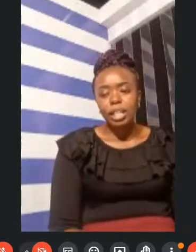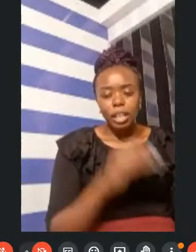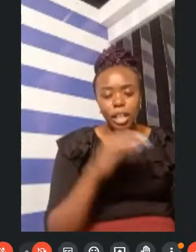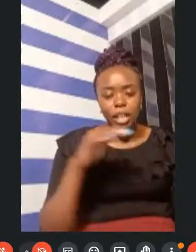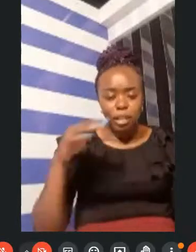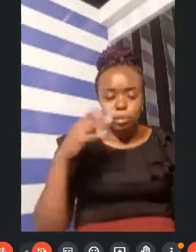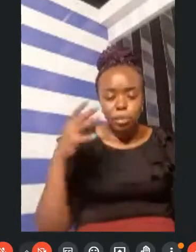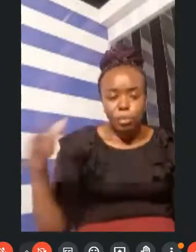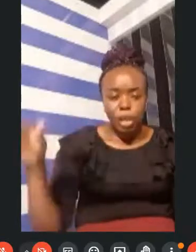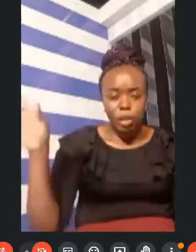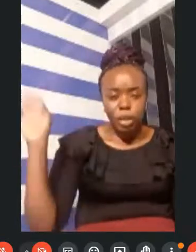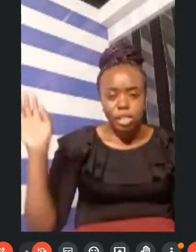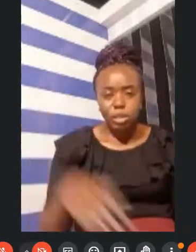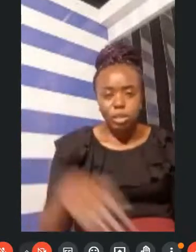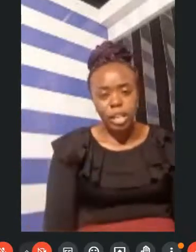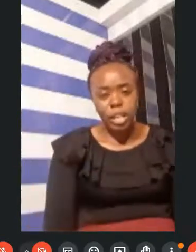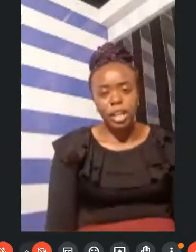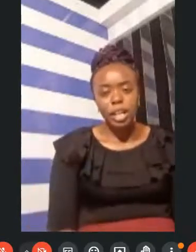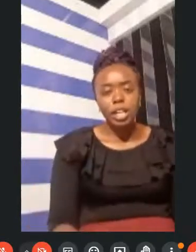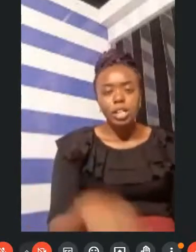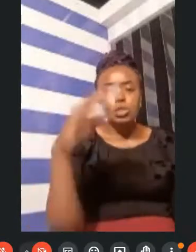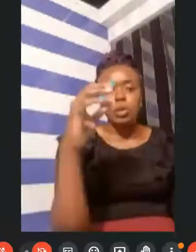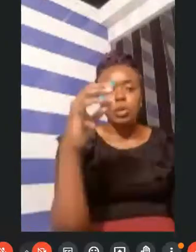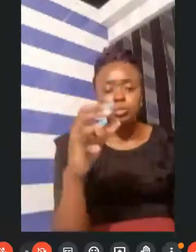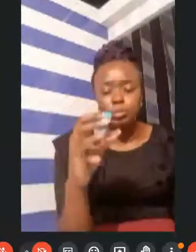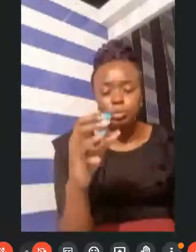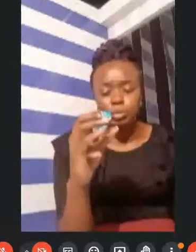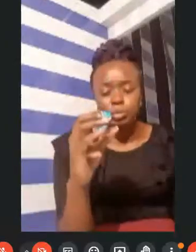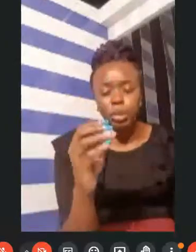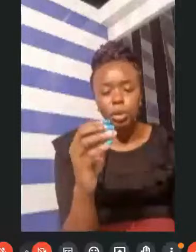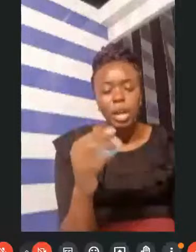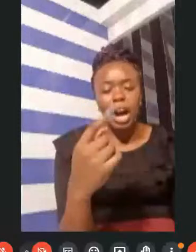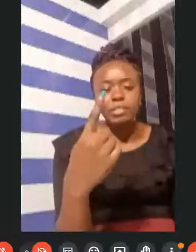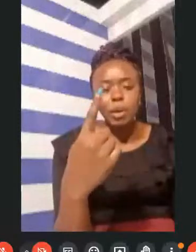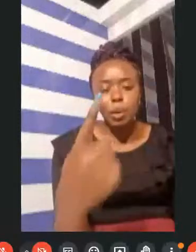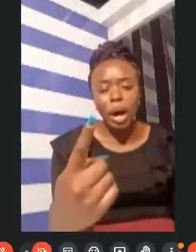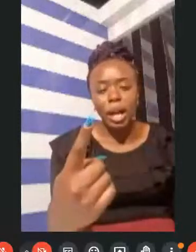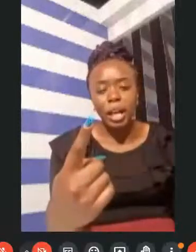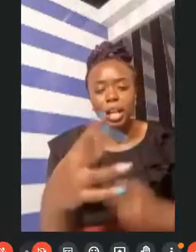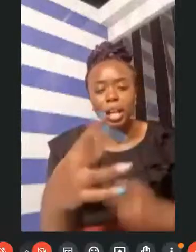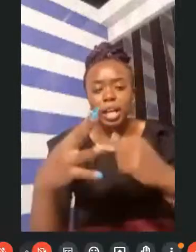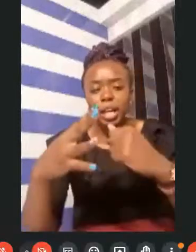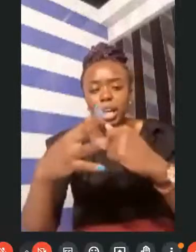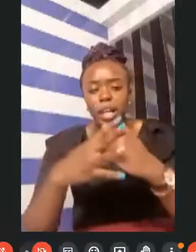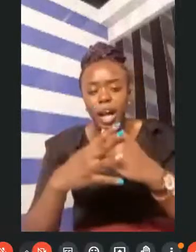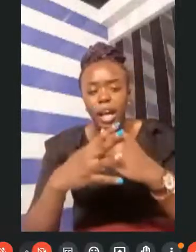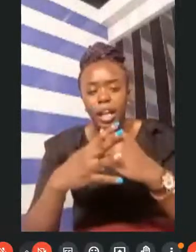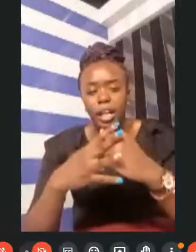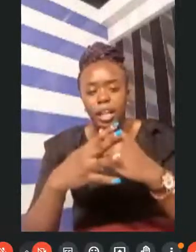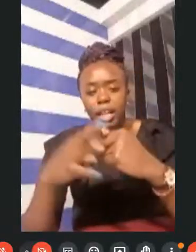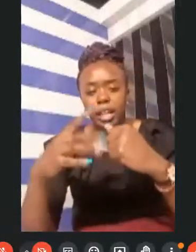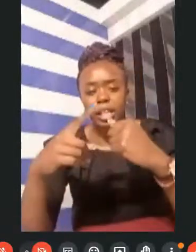196,000. And then nyuma iko na zero zingine. So we have